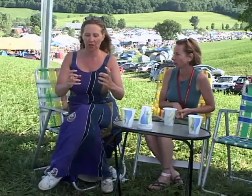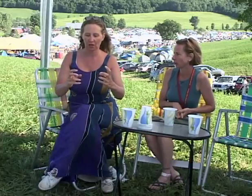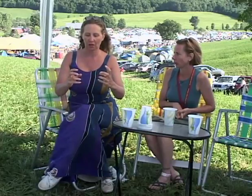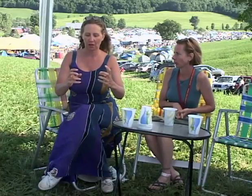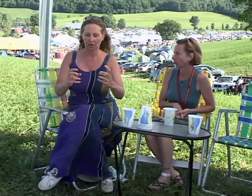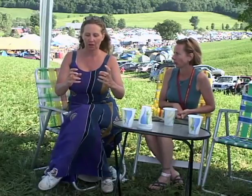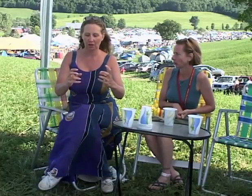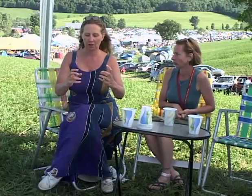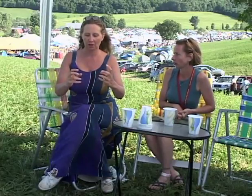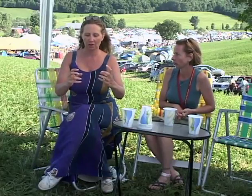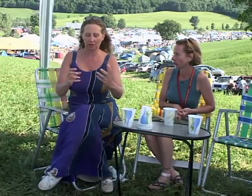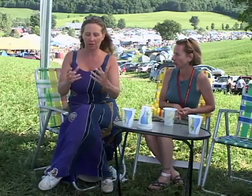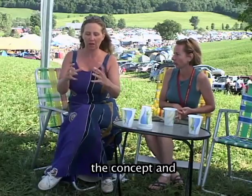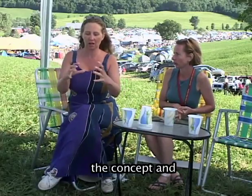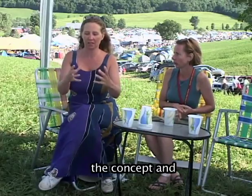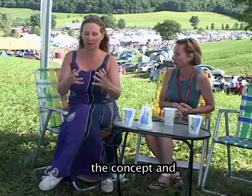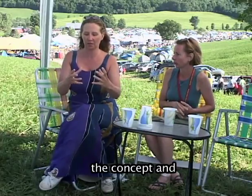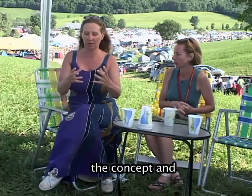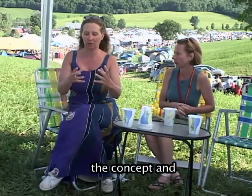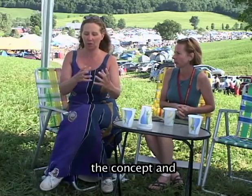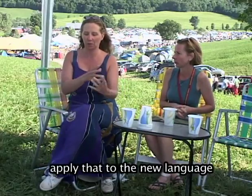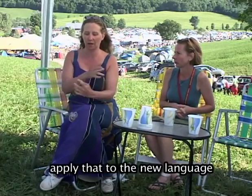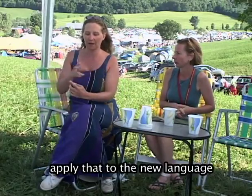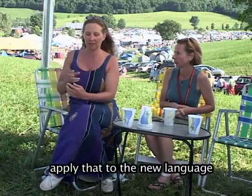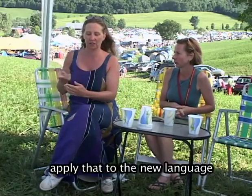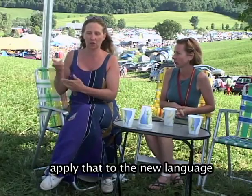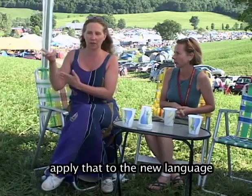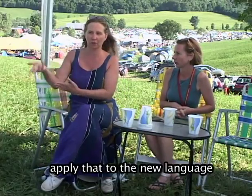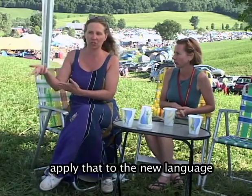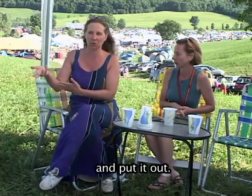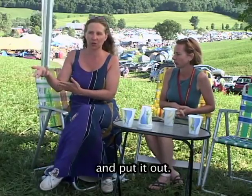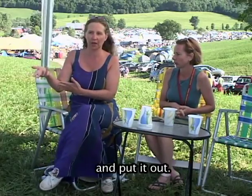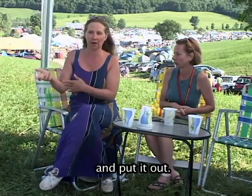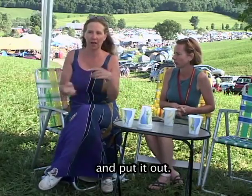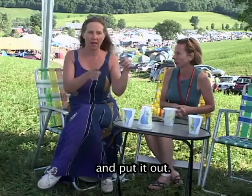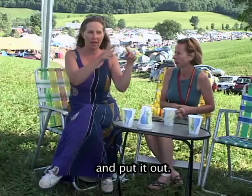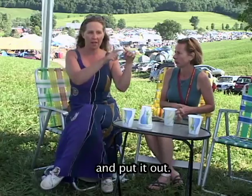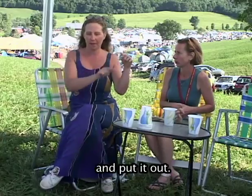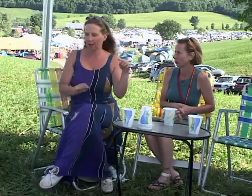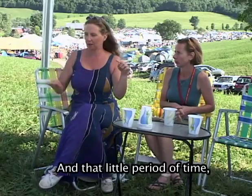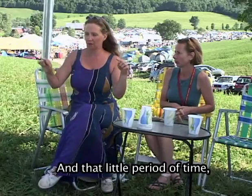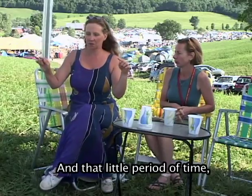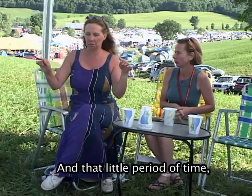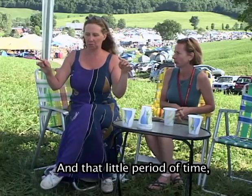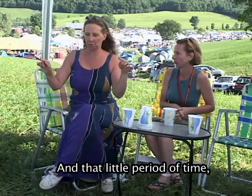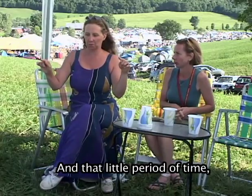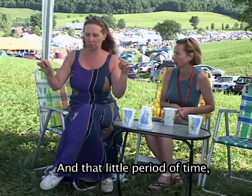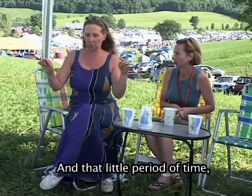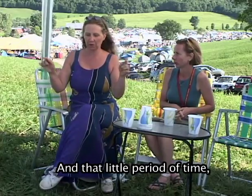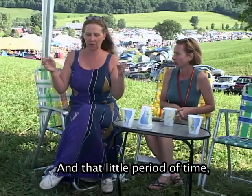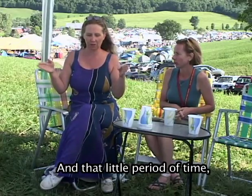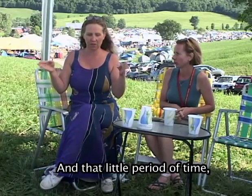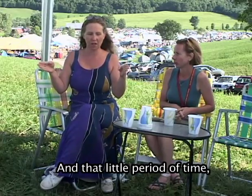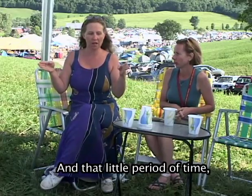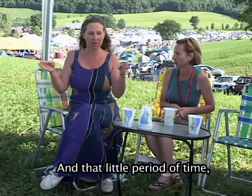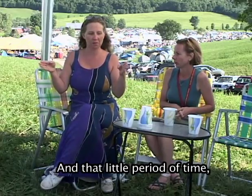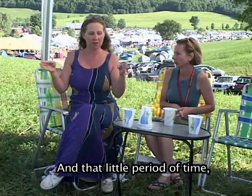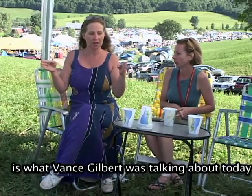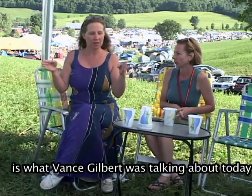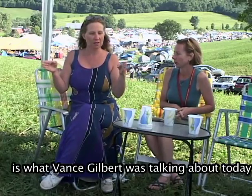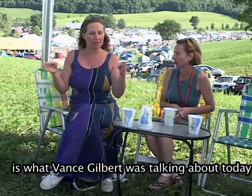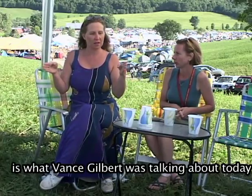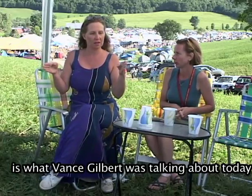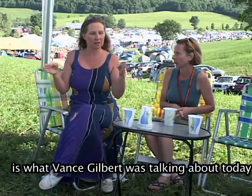picture the concept and apply that to the new language and put it out. And that little period of